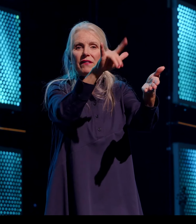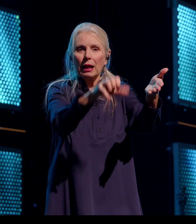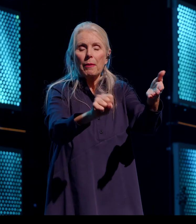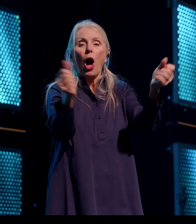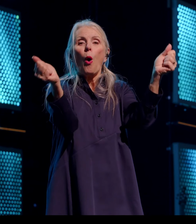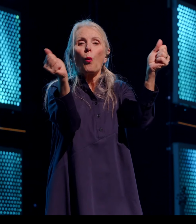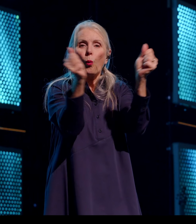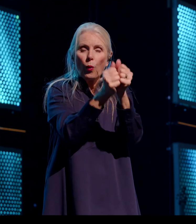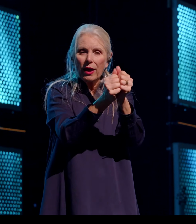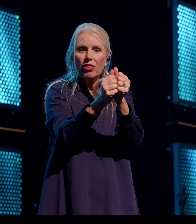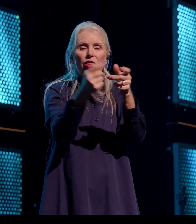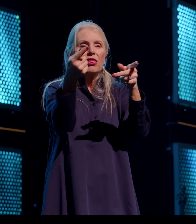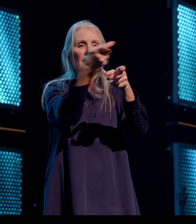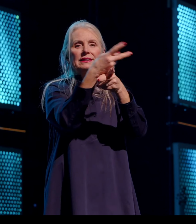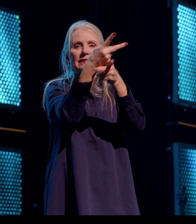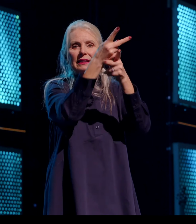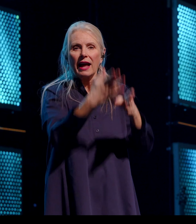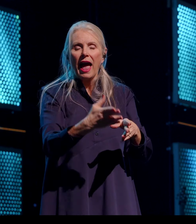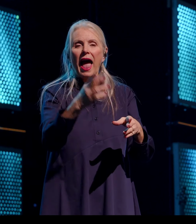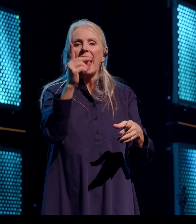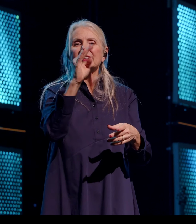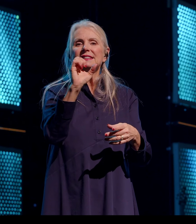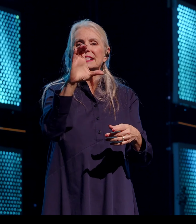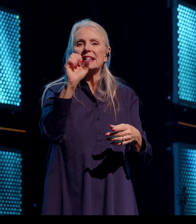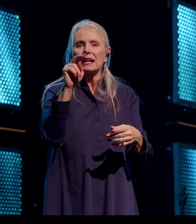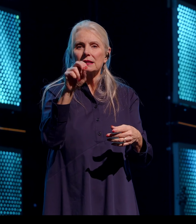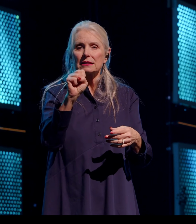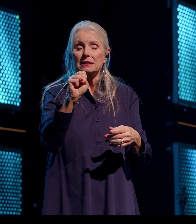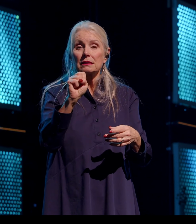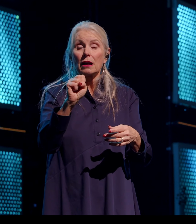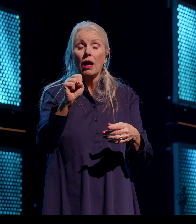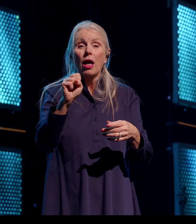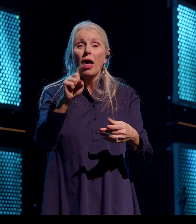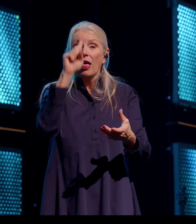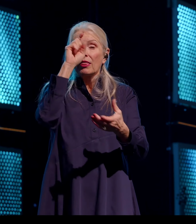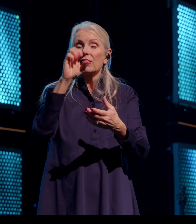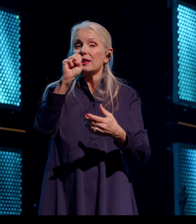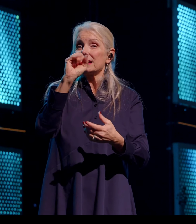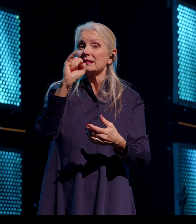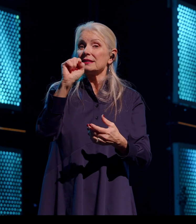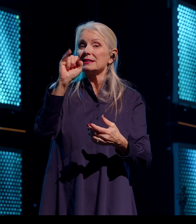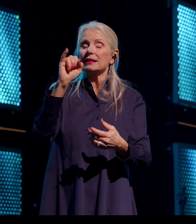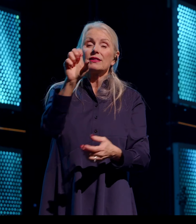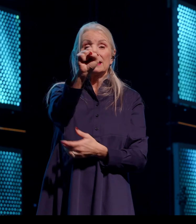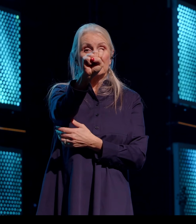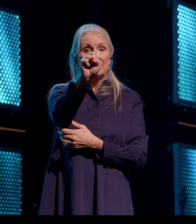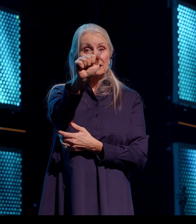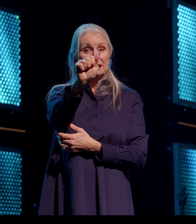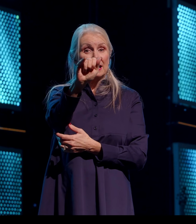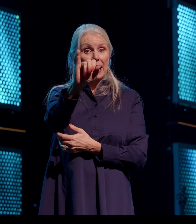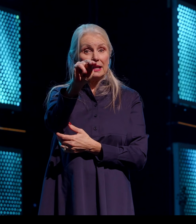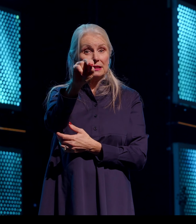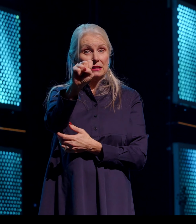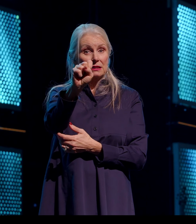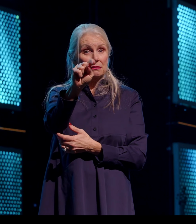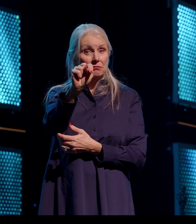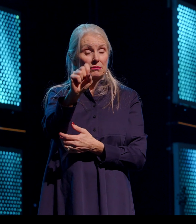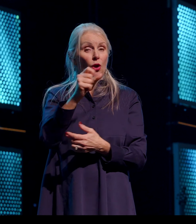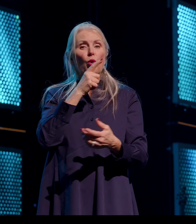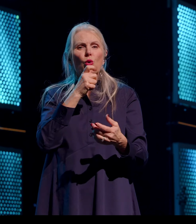and the deacons. Who are the saints? Is it the people who performed a miracle?